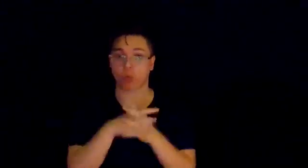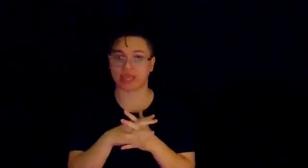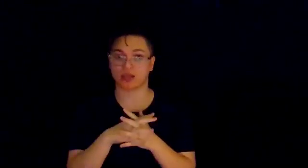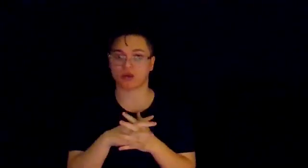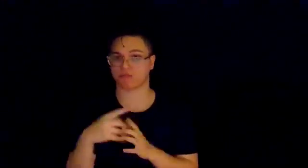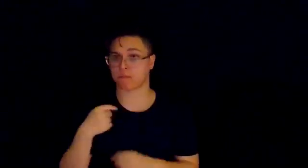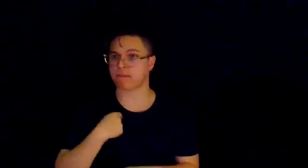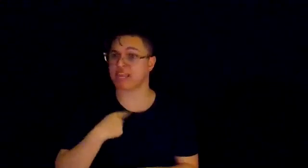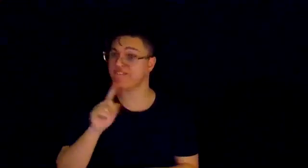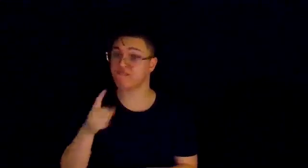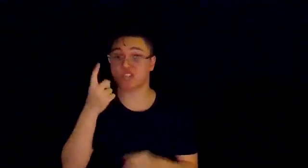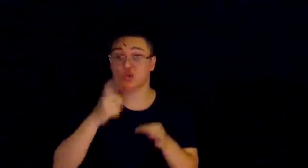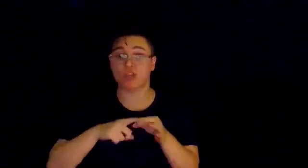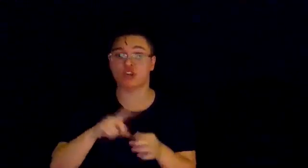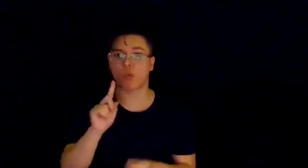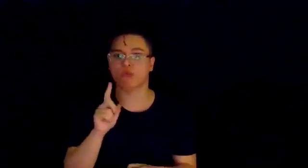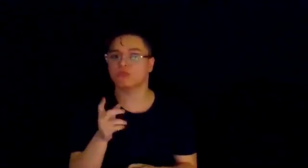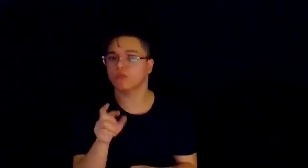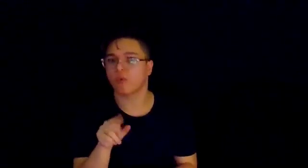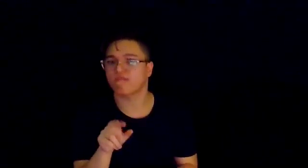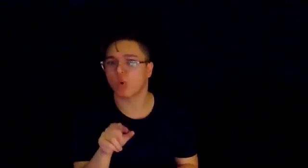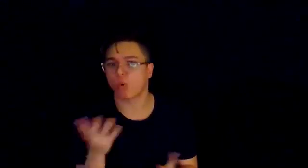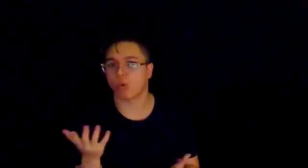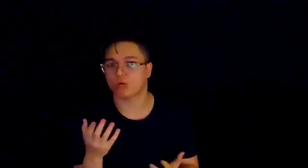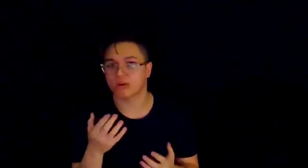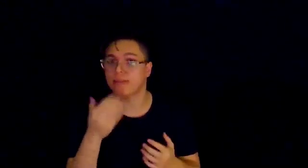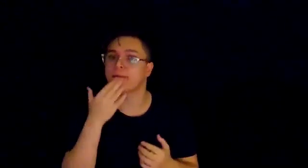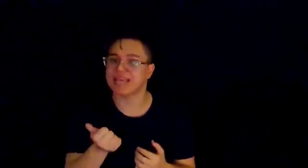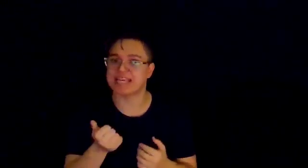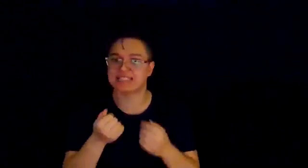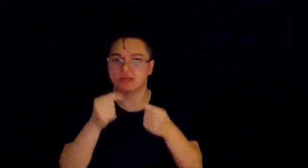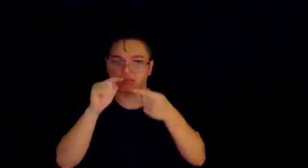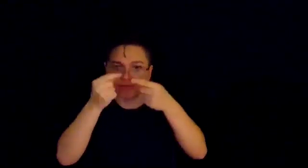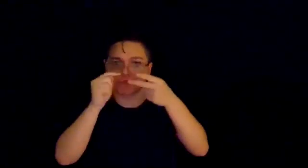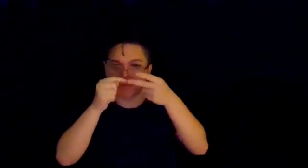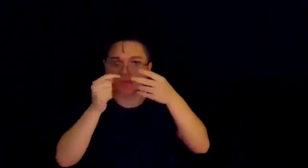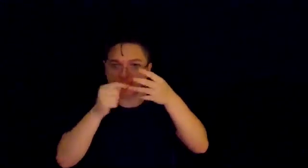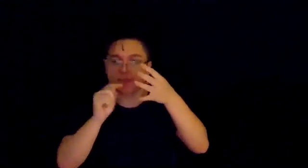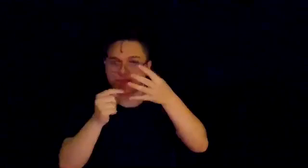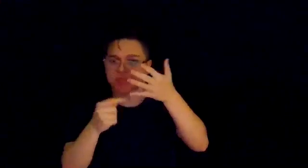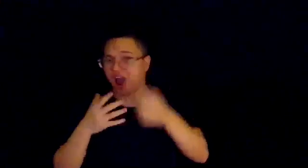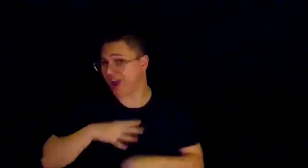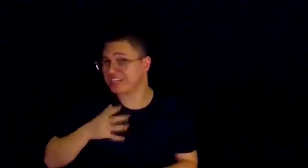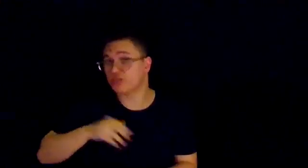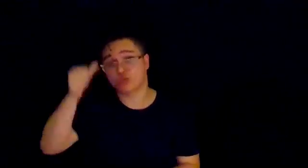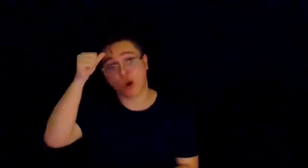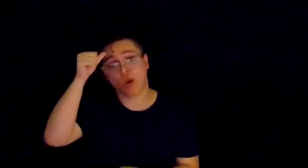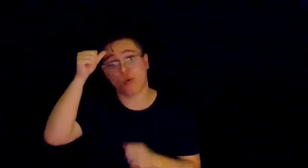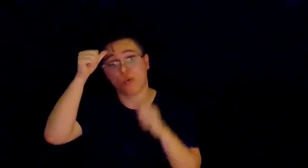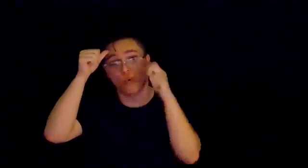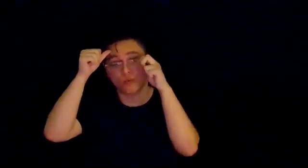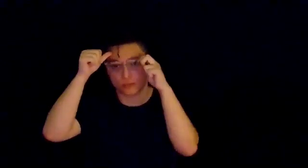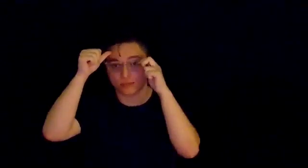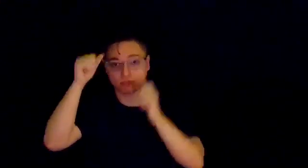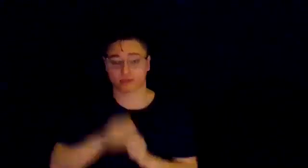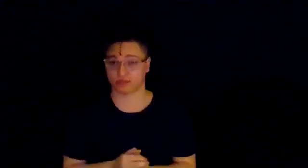If you just tell me directly, I need 40 hours every week, my first question is going to be what for, you know? So we really need to go in